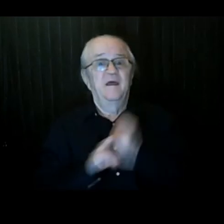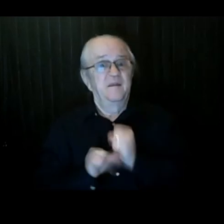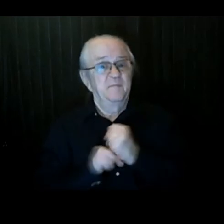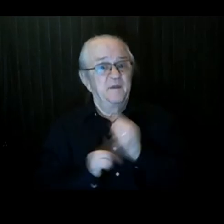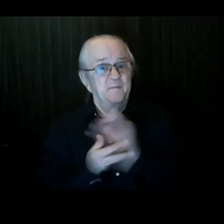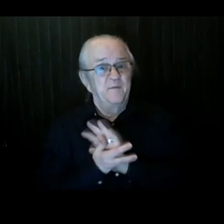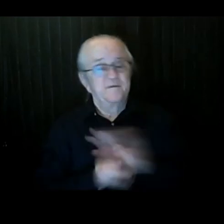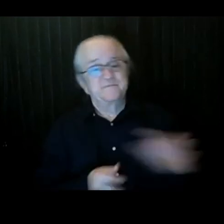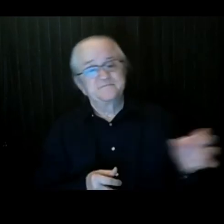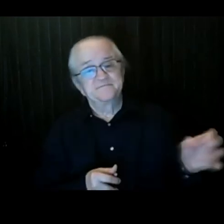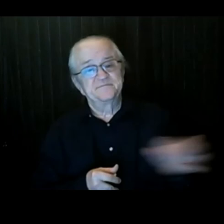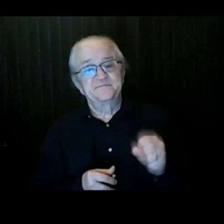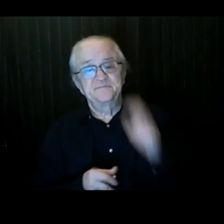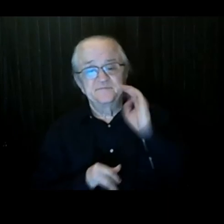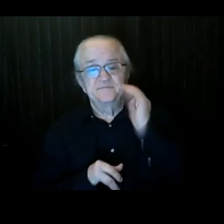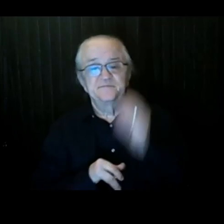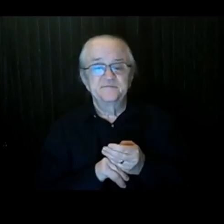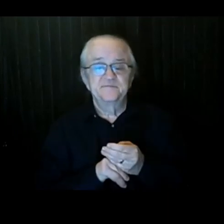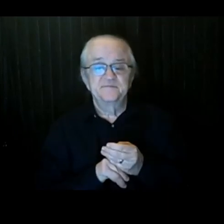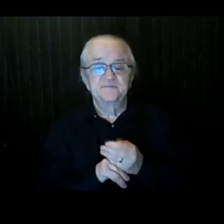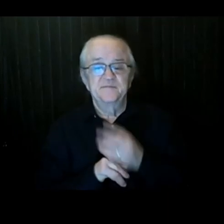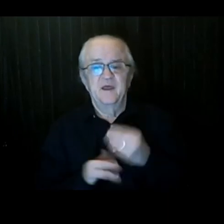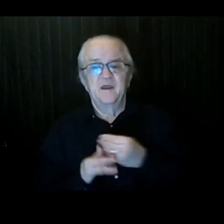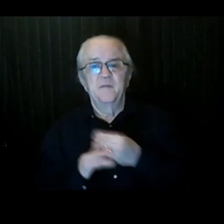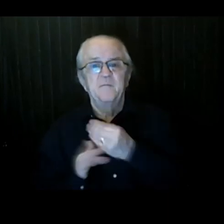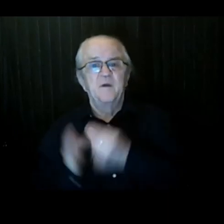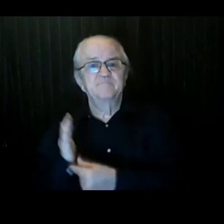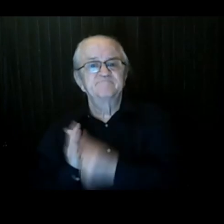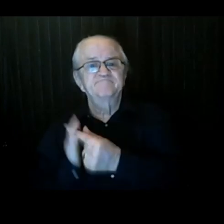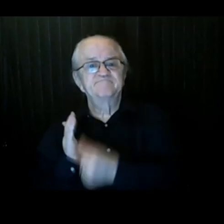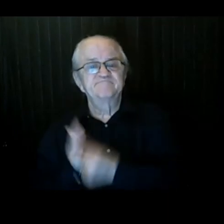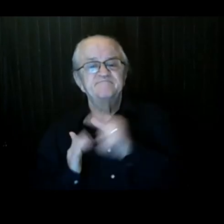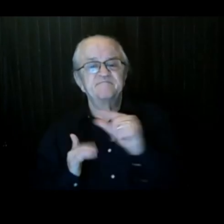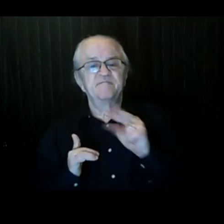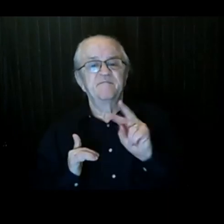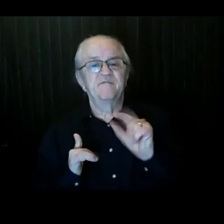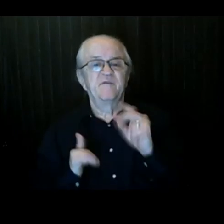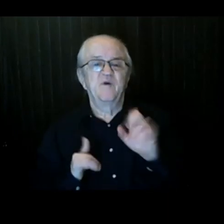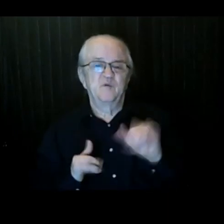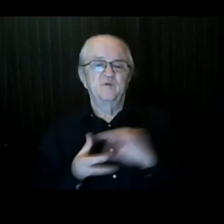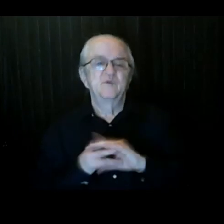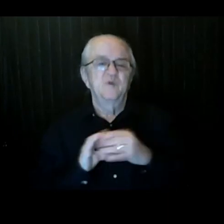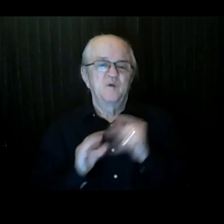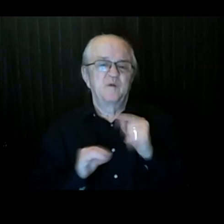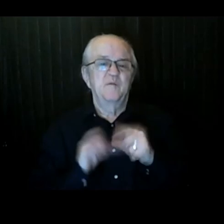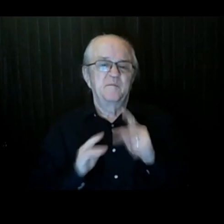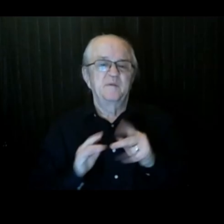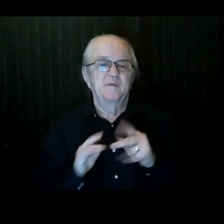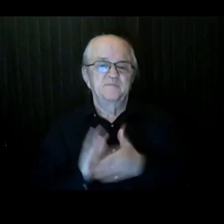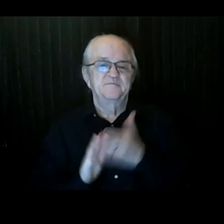I immediately went to the store and I bought a copy of Vogue, which is what the story is about. It's about the people who run